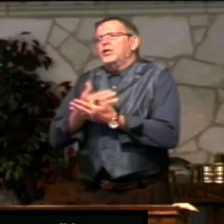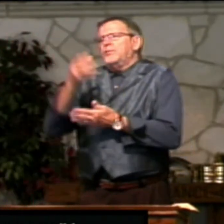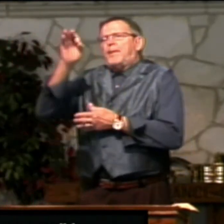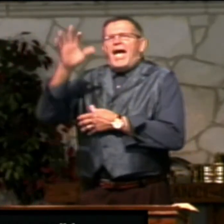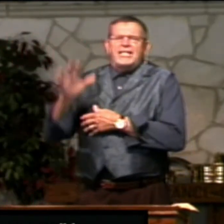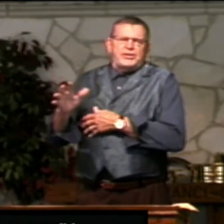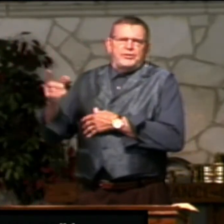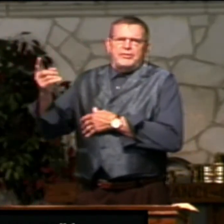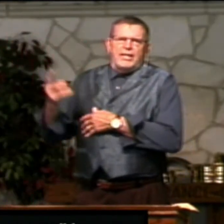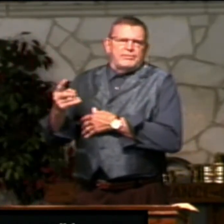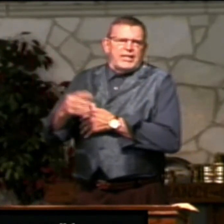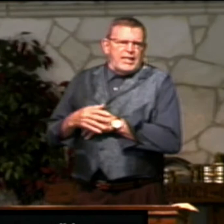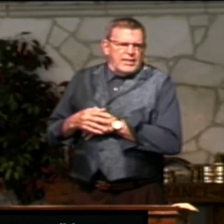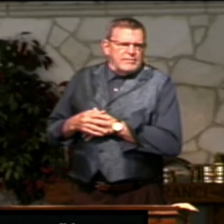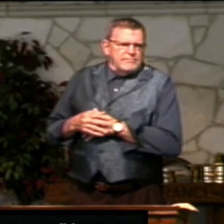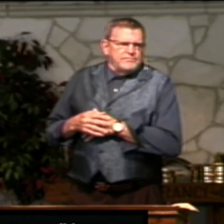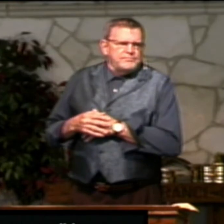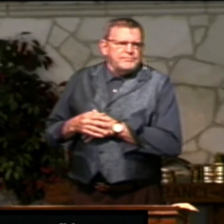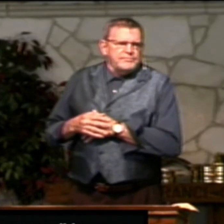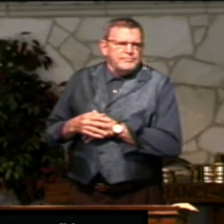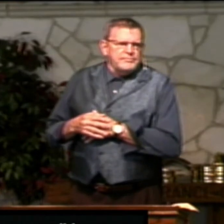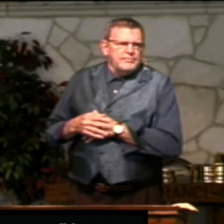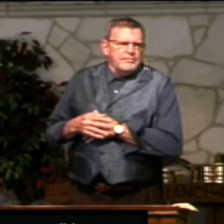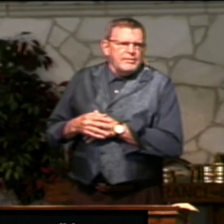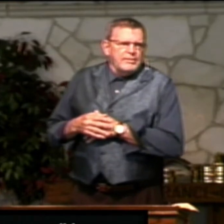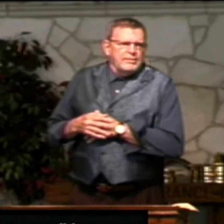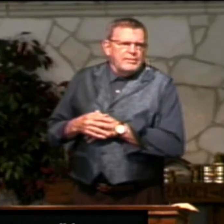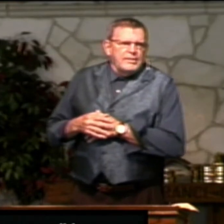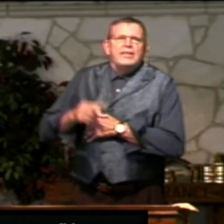For the new pastor who comes in,